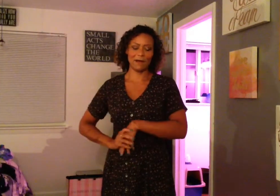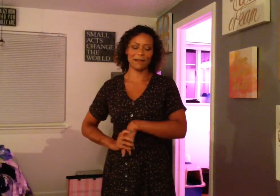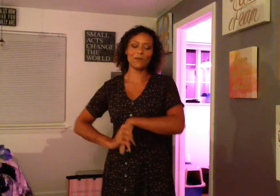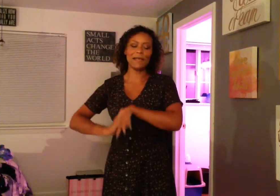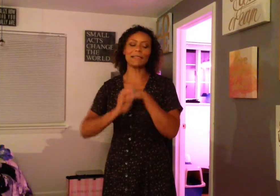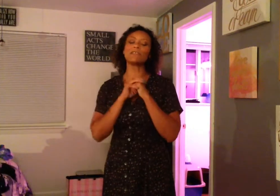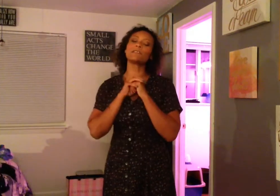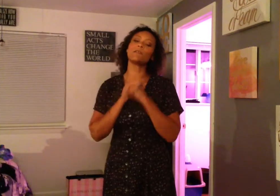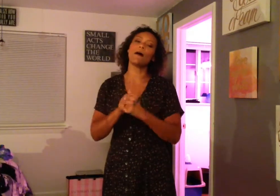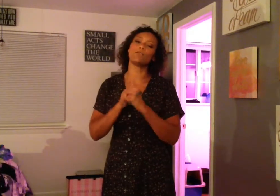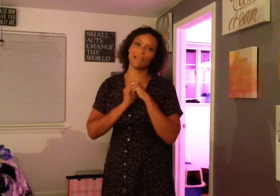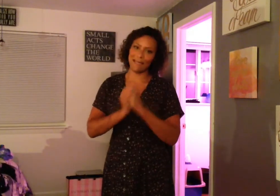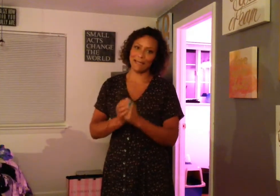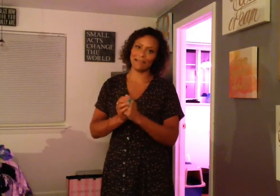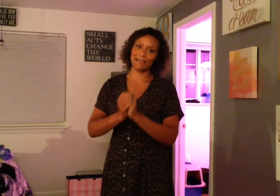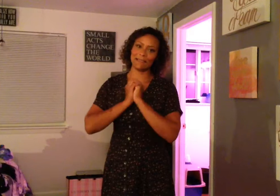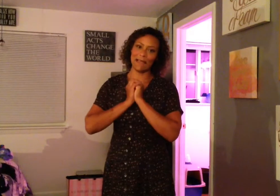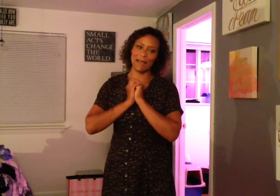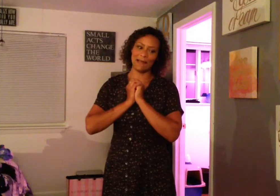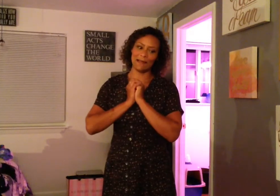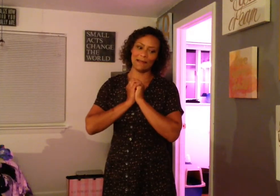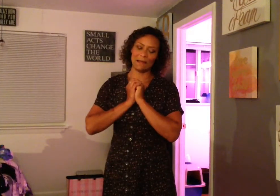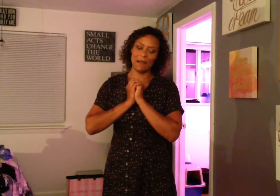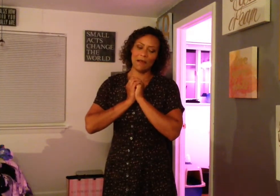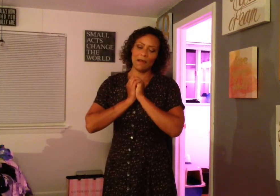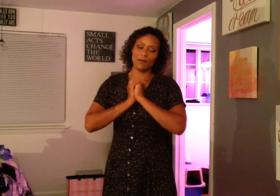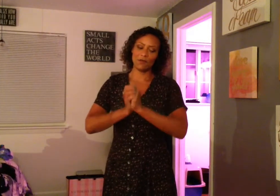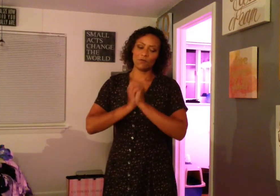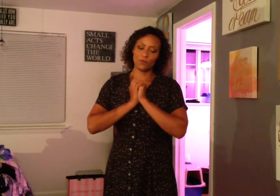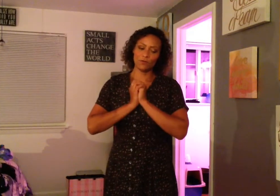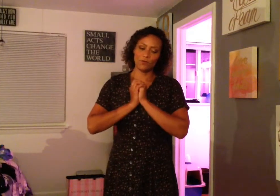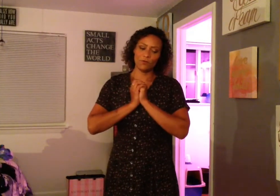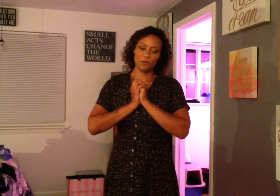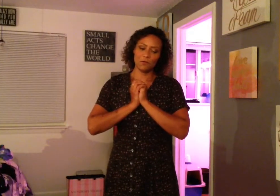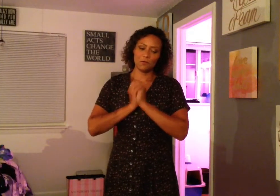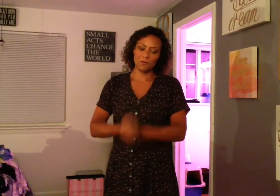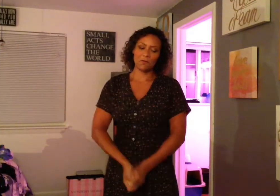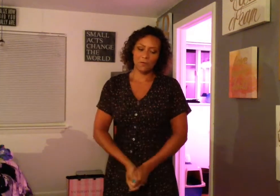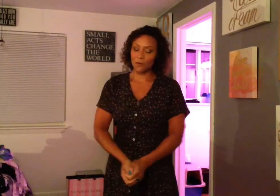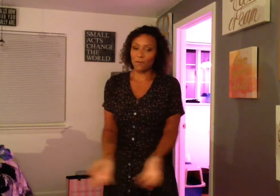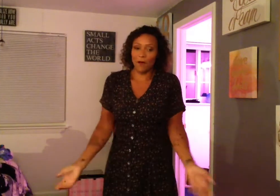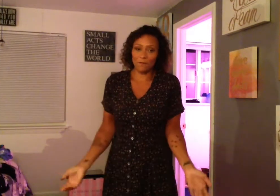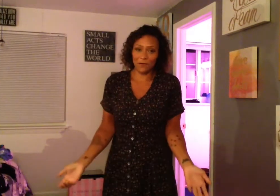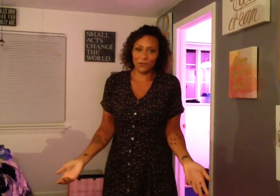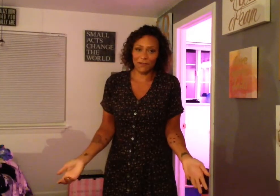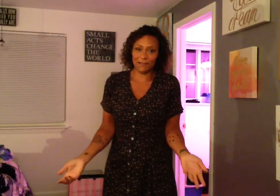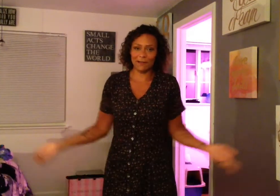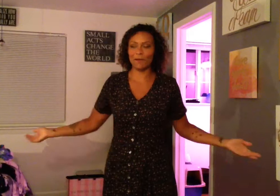So yes, he just loves innocence and those who don't fall for his tricks. Now, I'm not